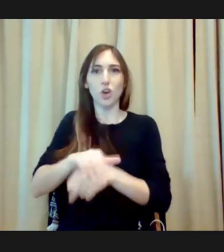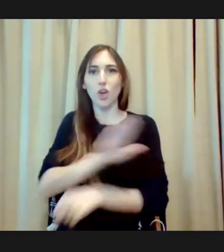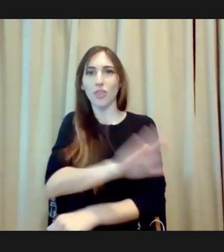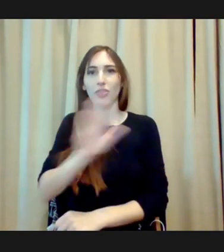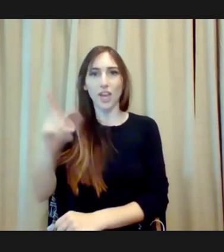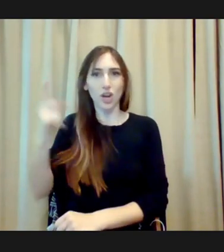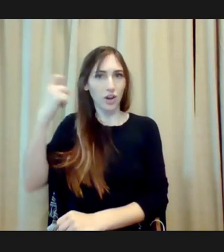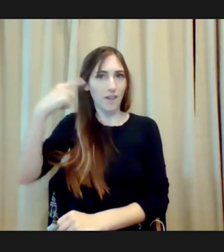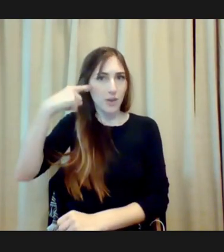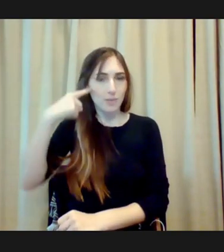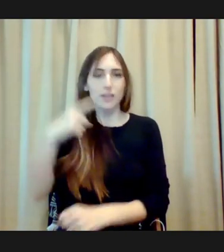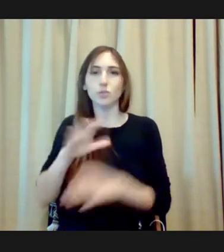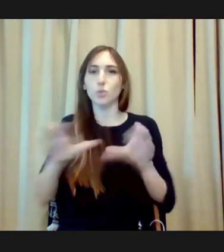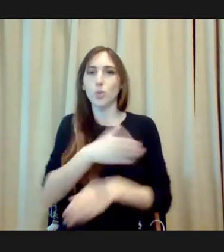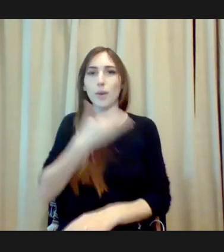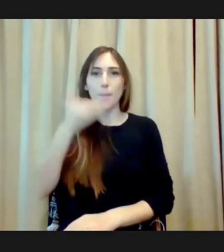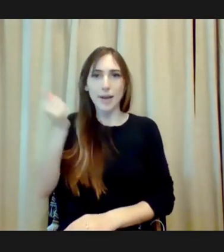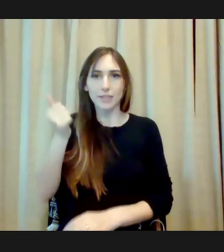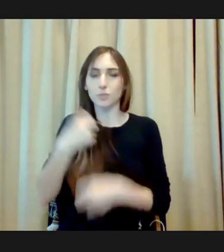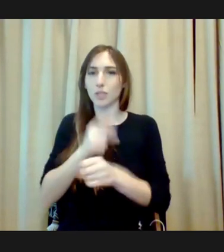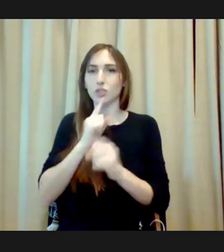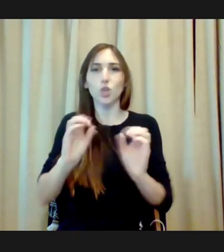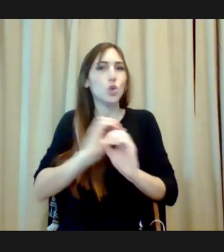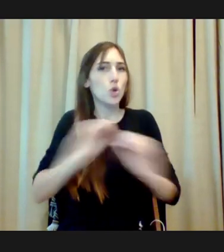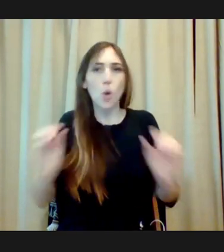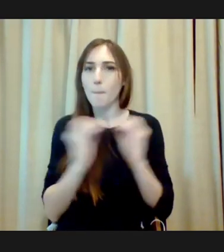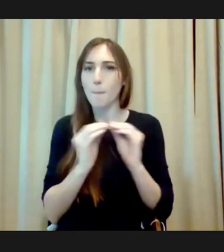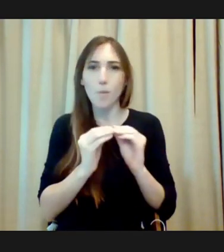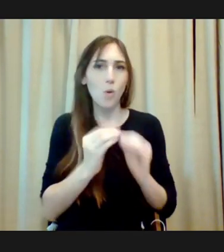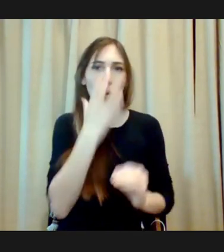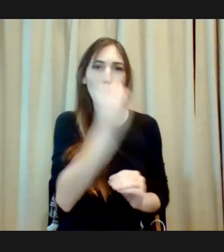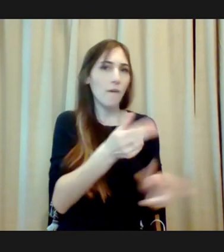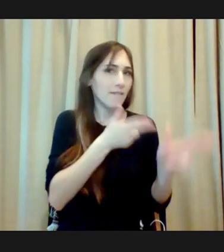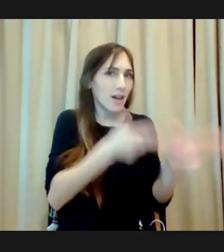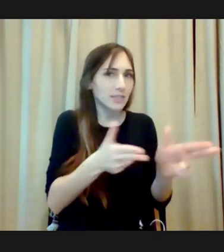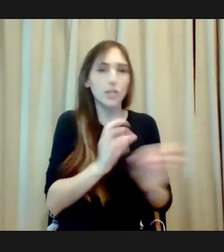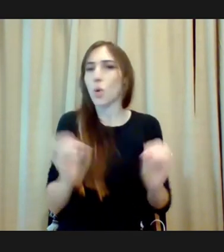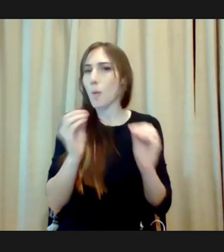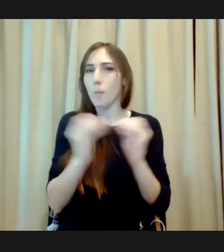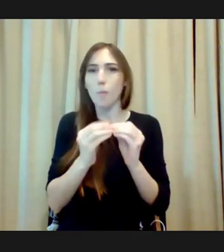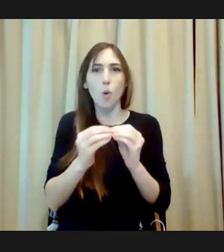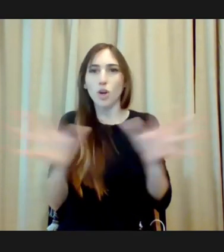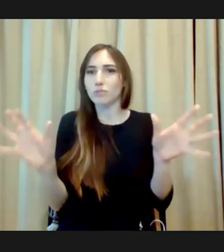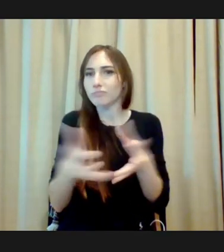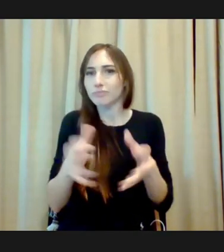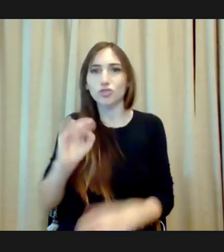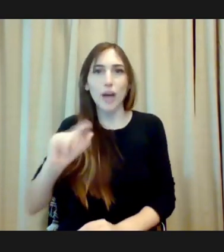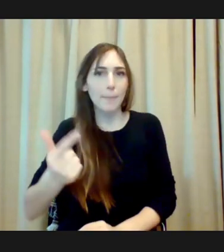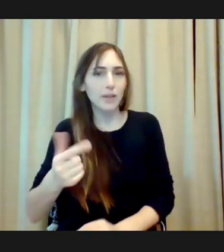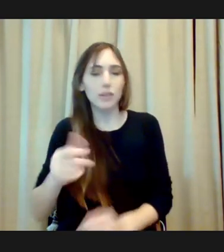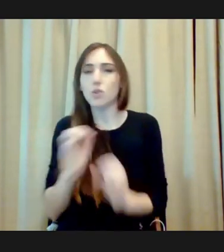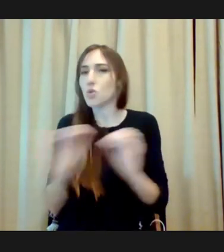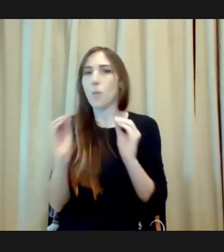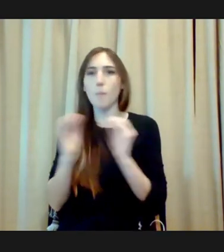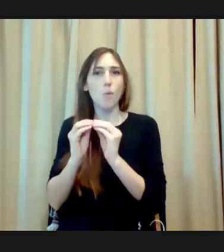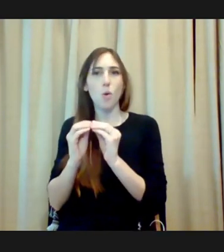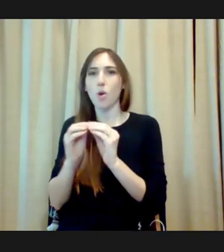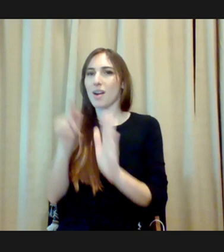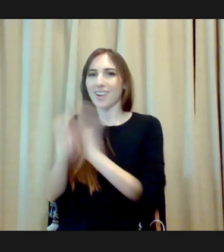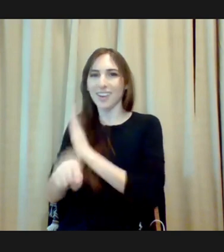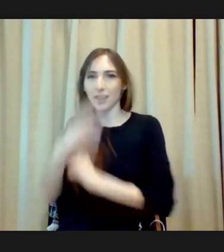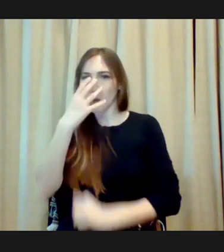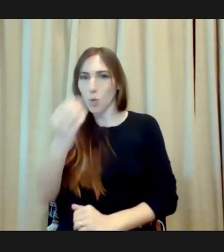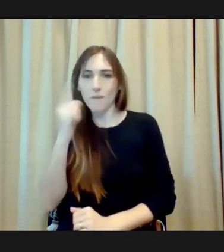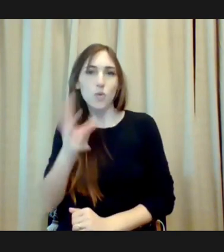to see that there are no wolf hunting or trapping seasons there, that there's no expansion of the use of killing wolves for livestock